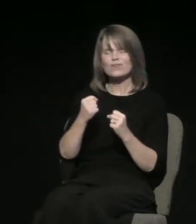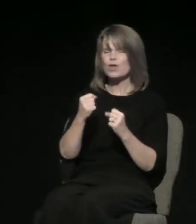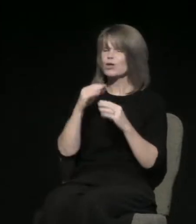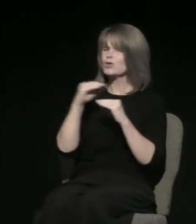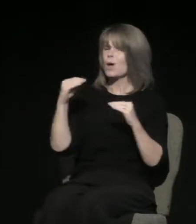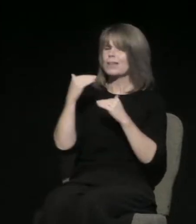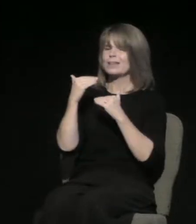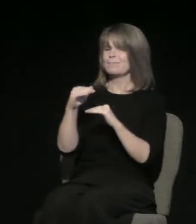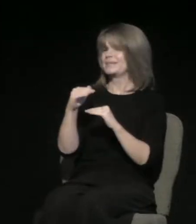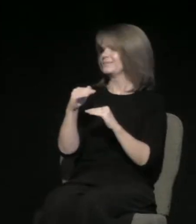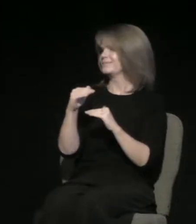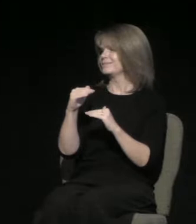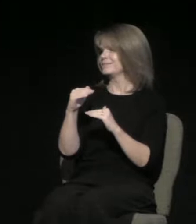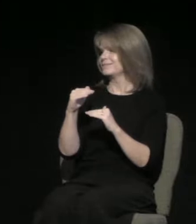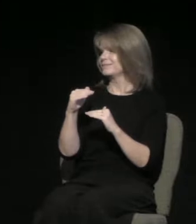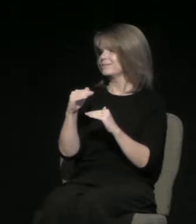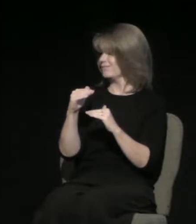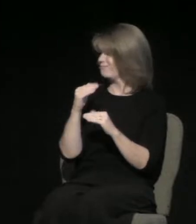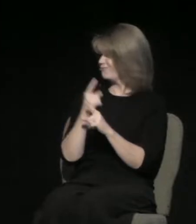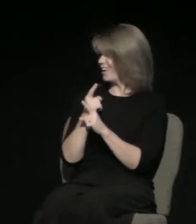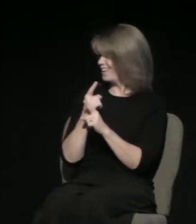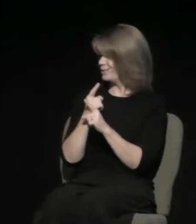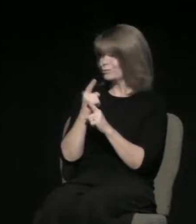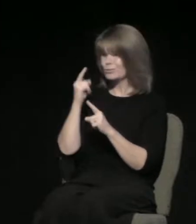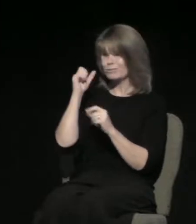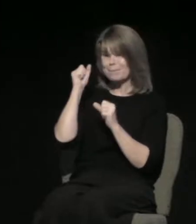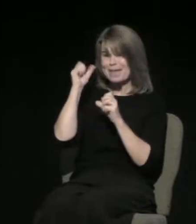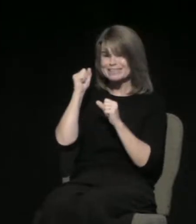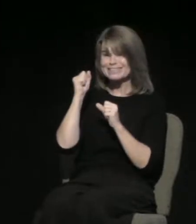Limits Isn't That Incredible